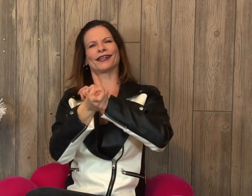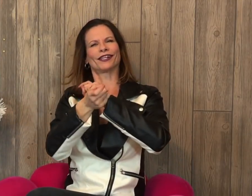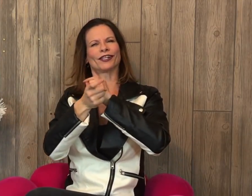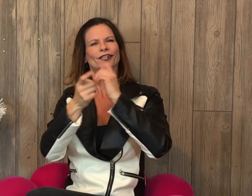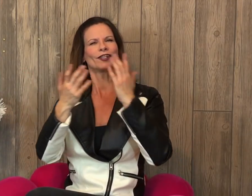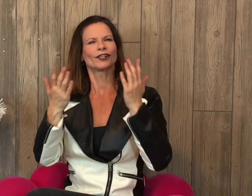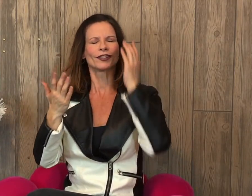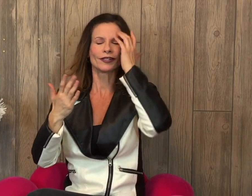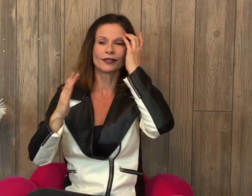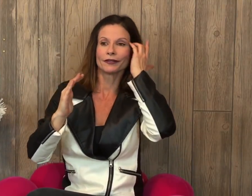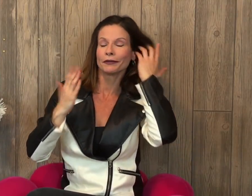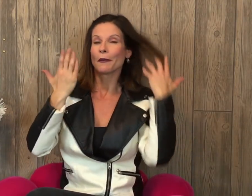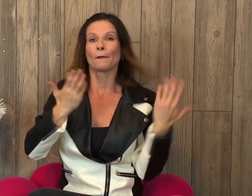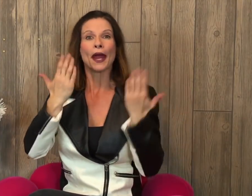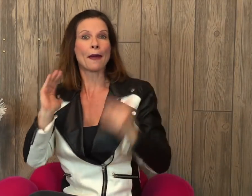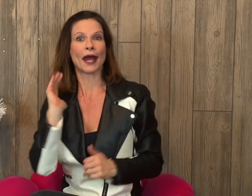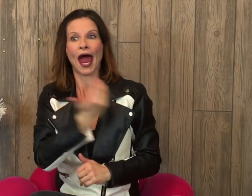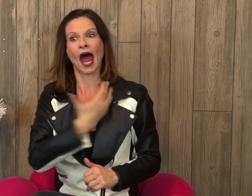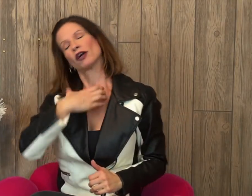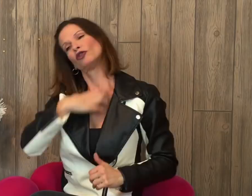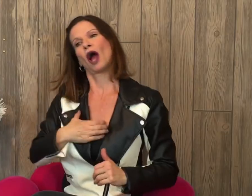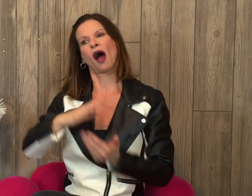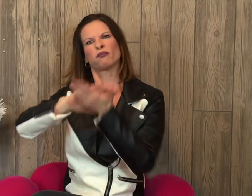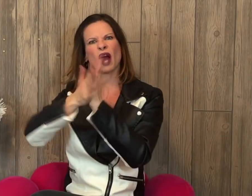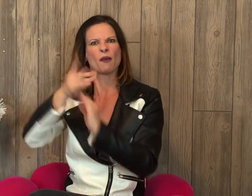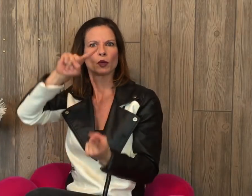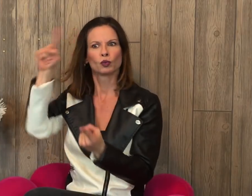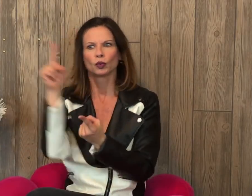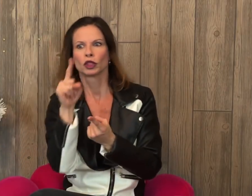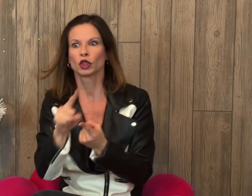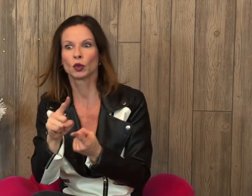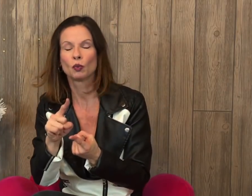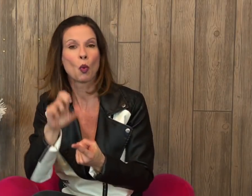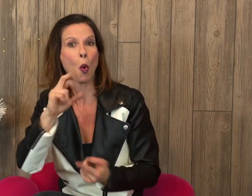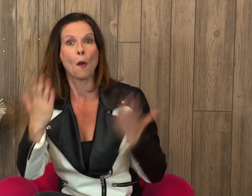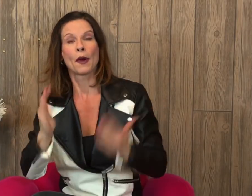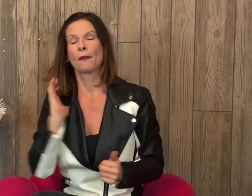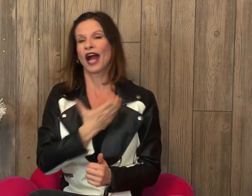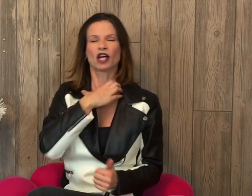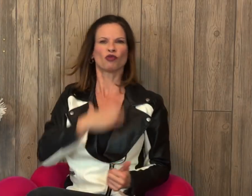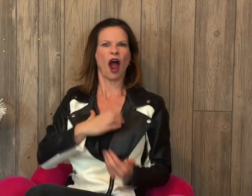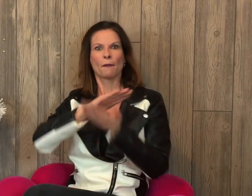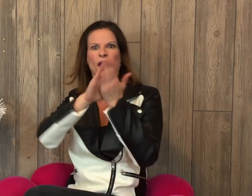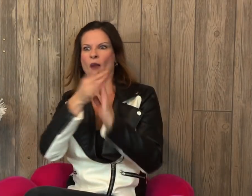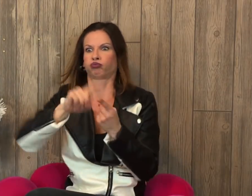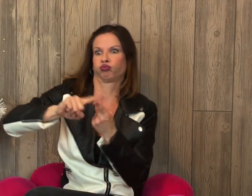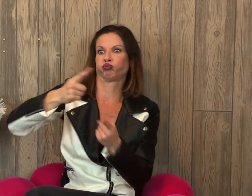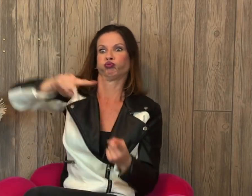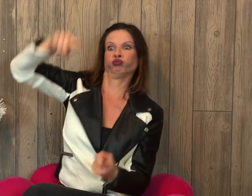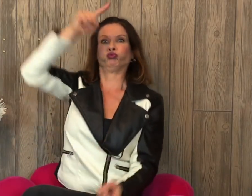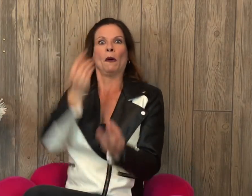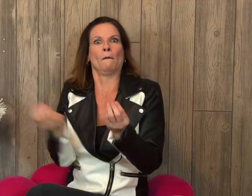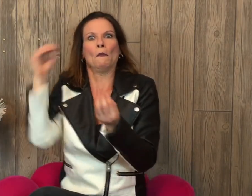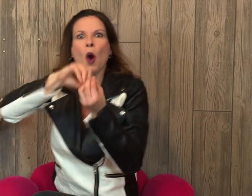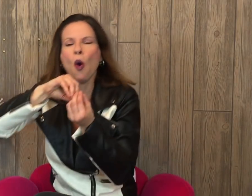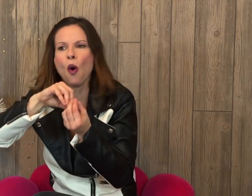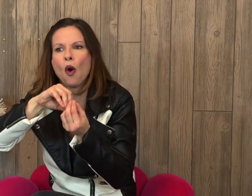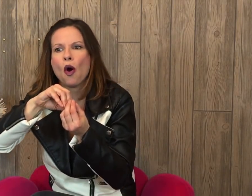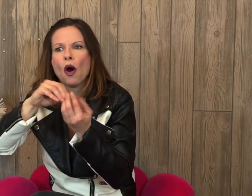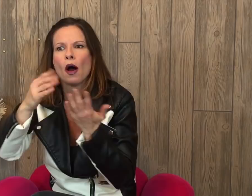They feel like something is missing. Now it's time for change. Maybe your sex drive has decreased. Maybe you have more of a sex drive than you